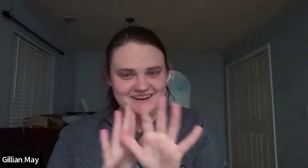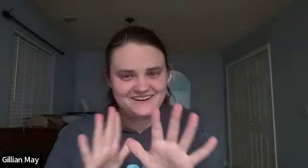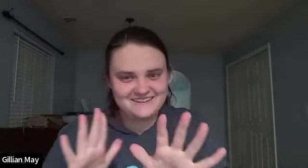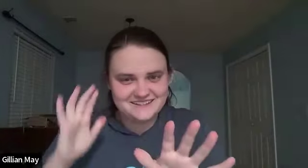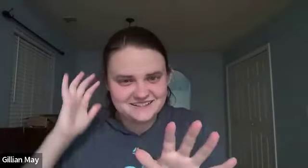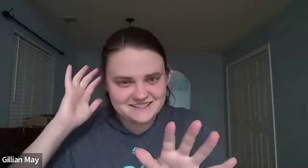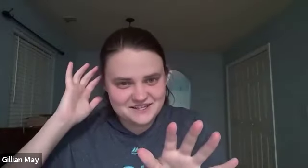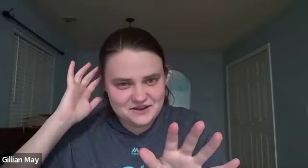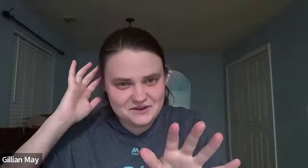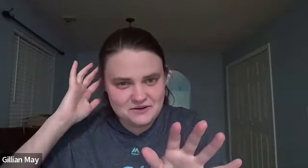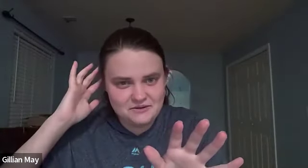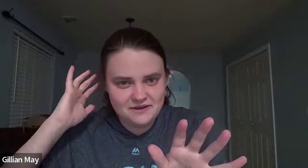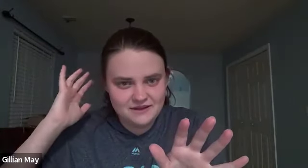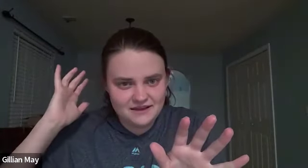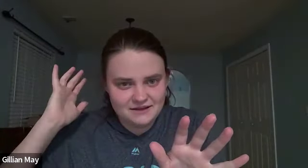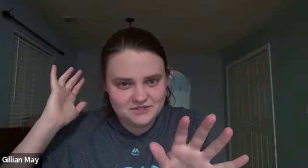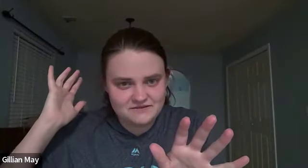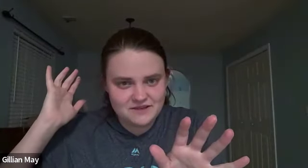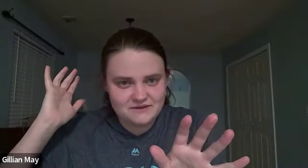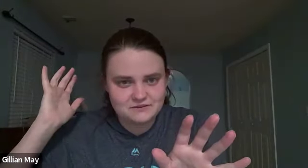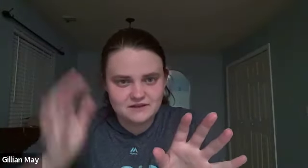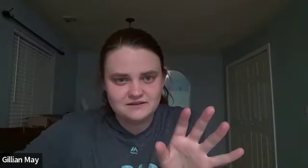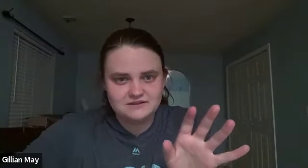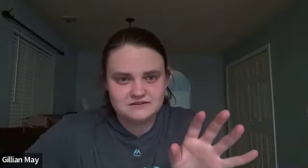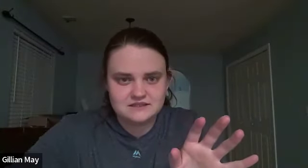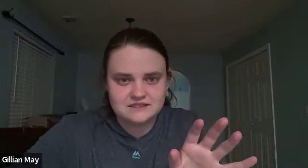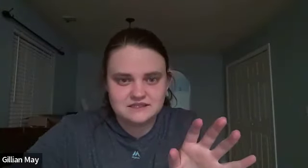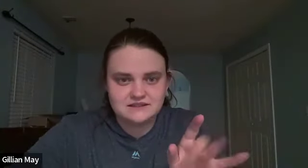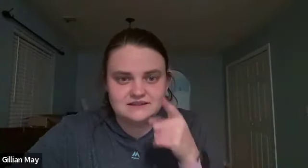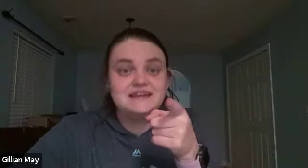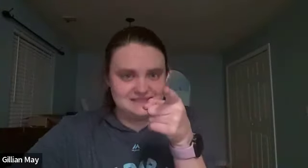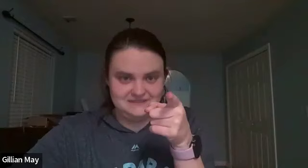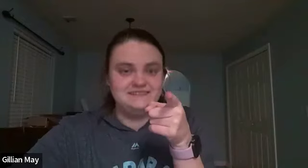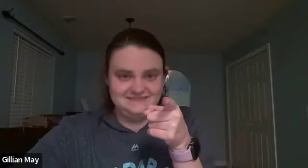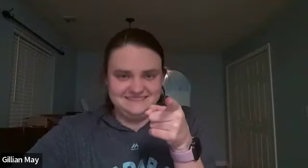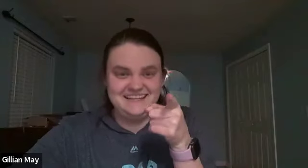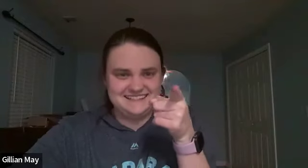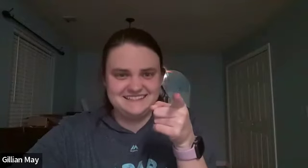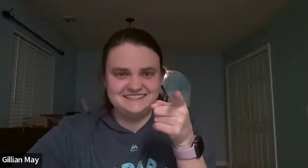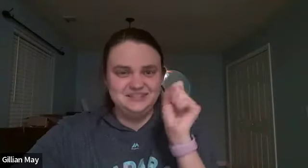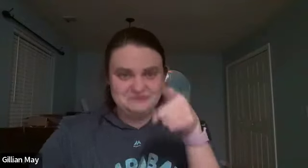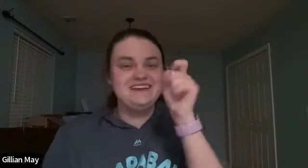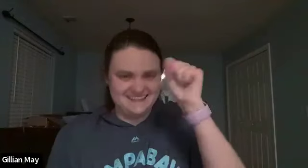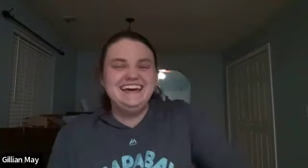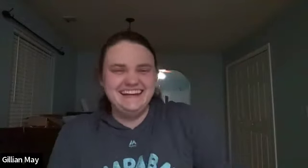there. So I'm trying to figure out the best way. Let's see. Yes. Yes. You. Yes.